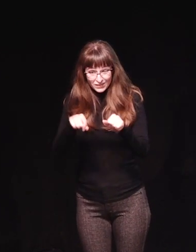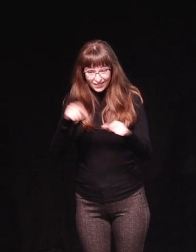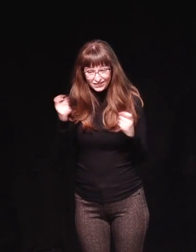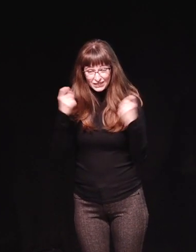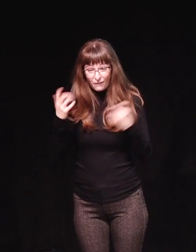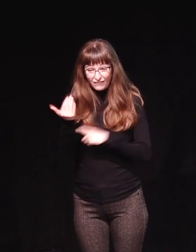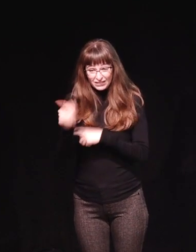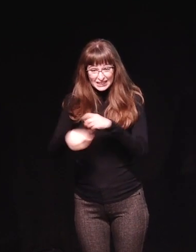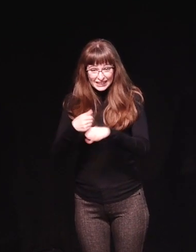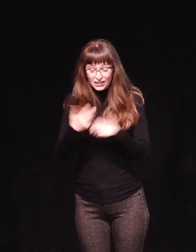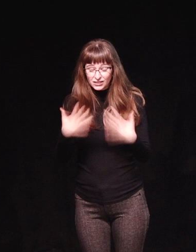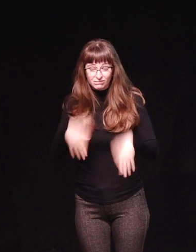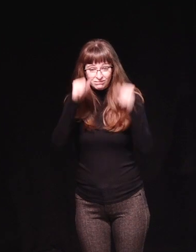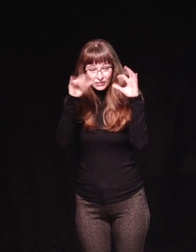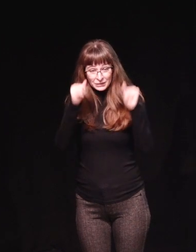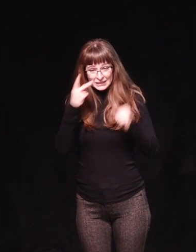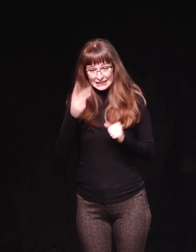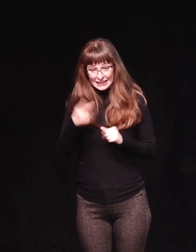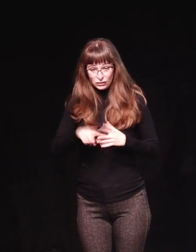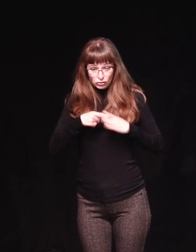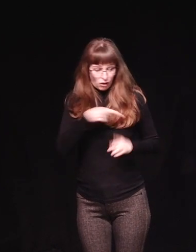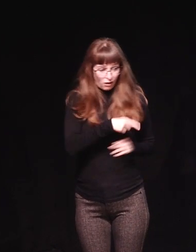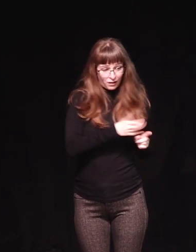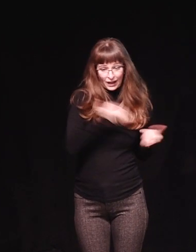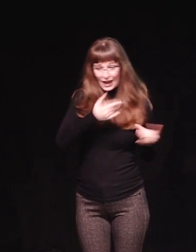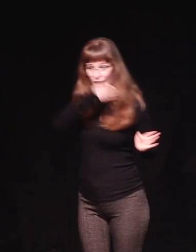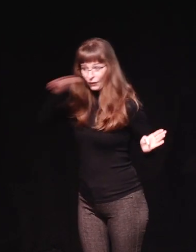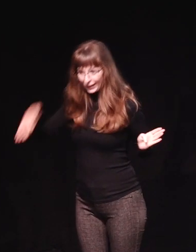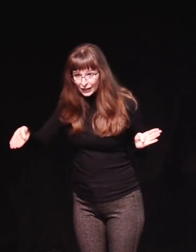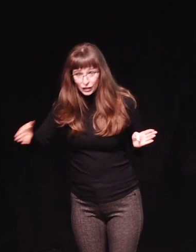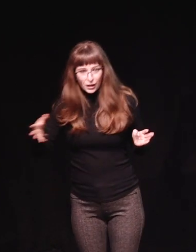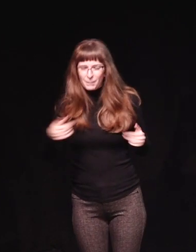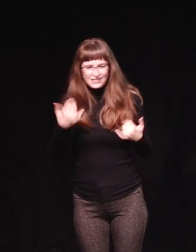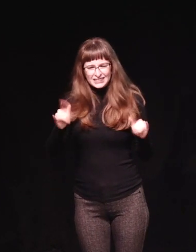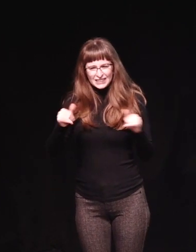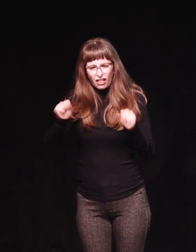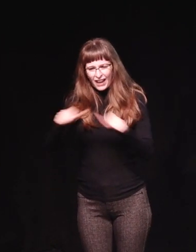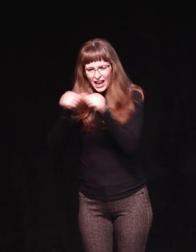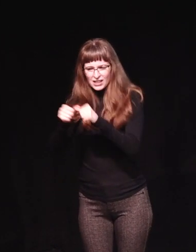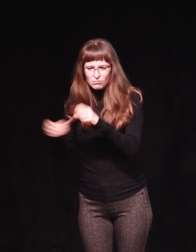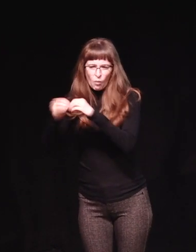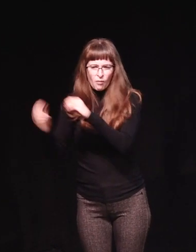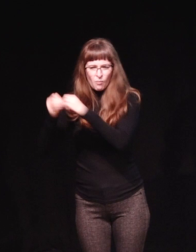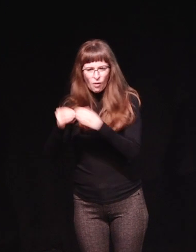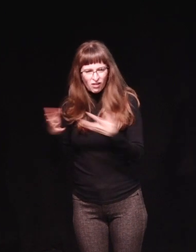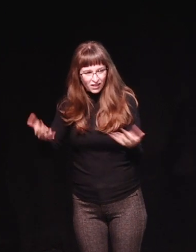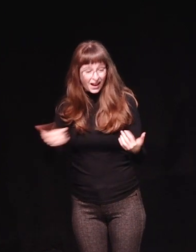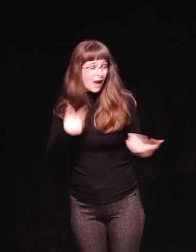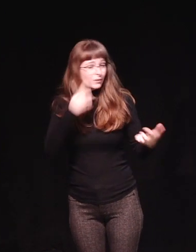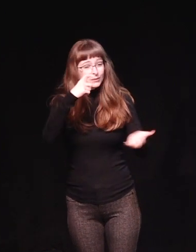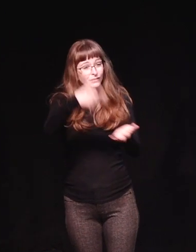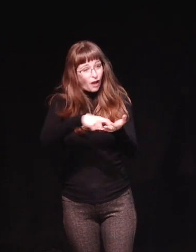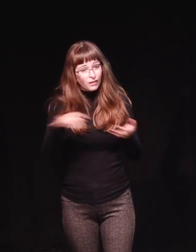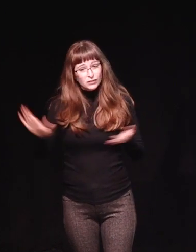come, but how far our community still needs to go. And I want to acknowledge the lifetime work of many of you that are out there and